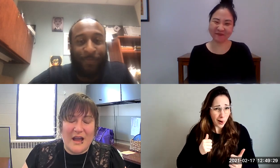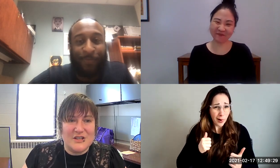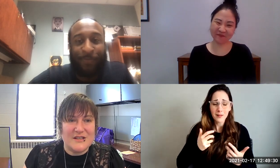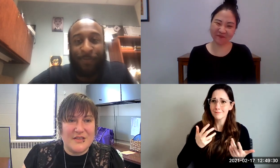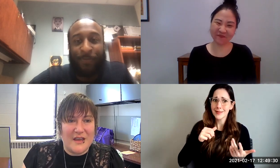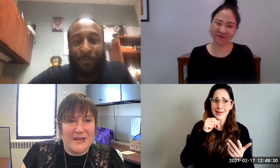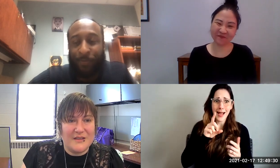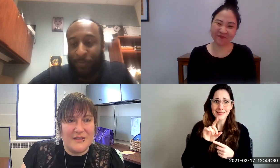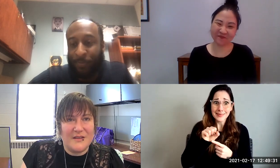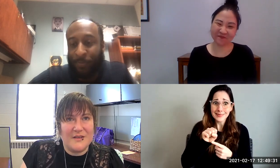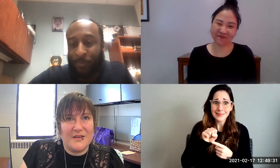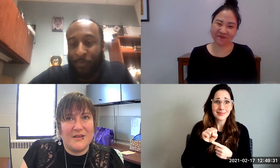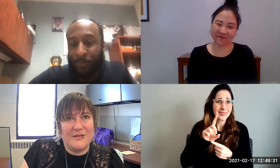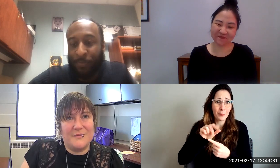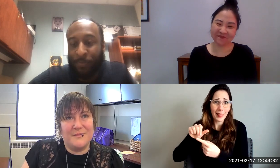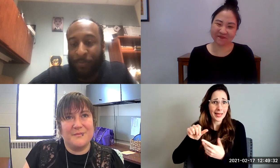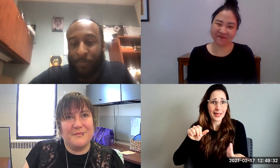So I just think